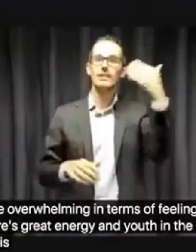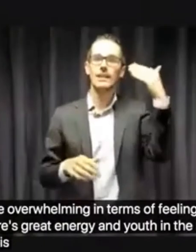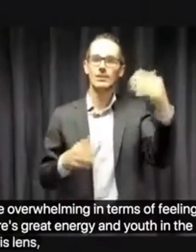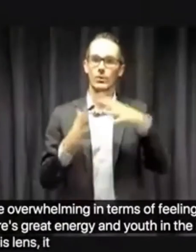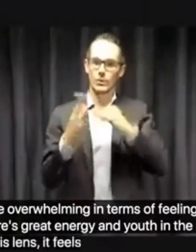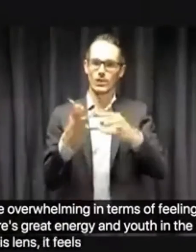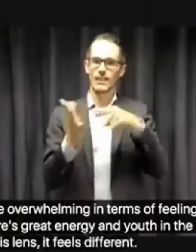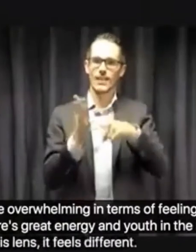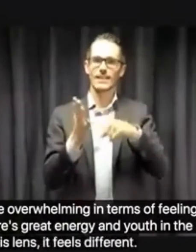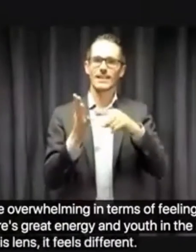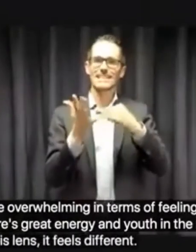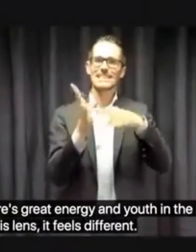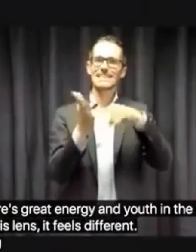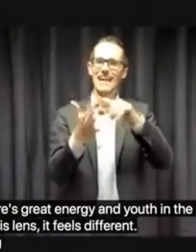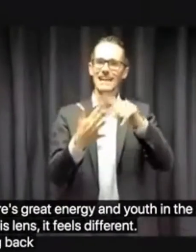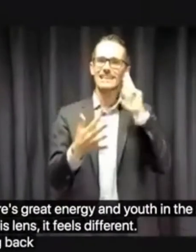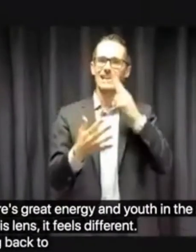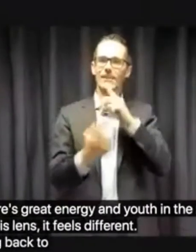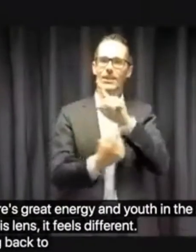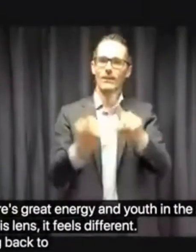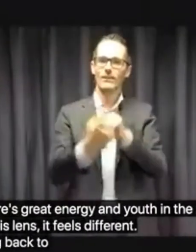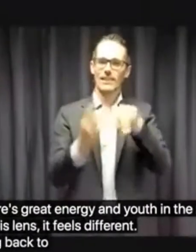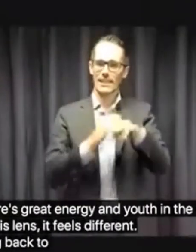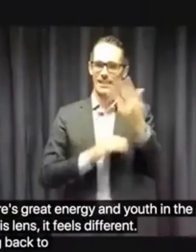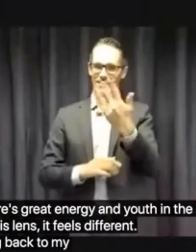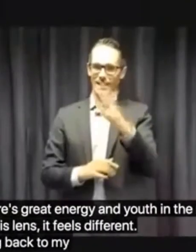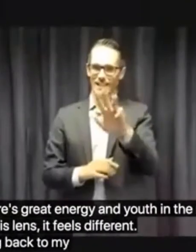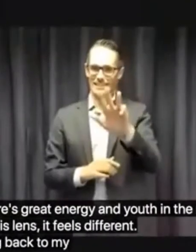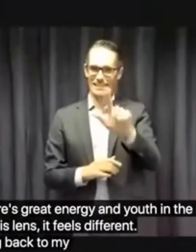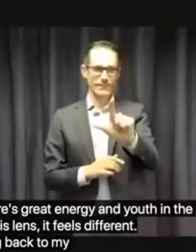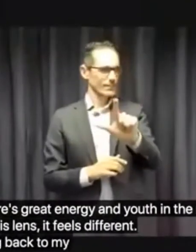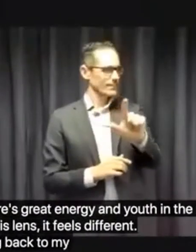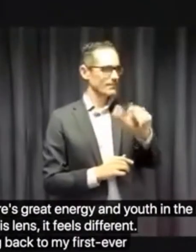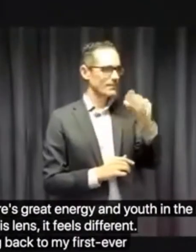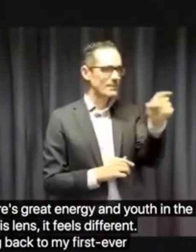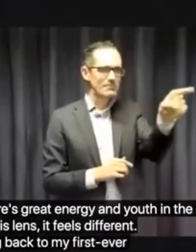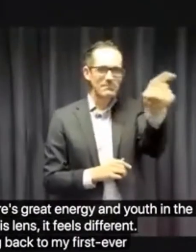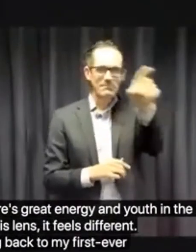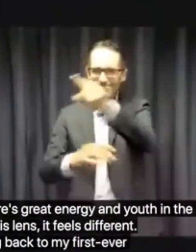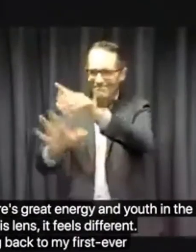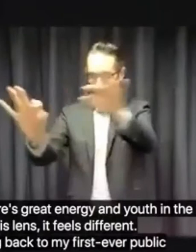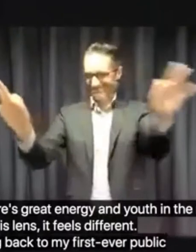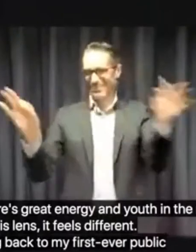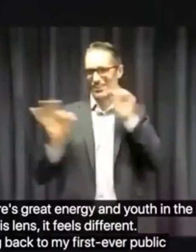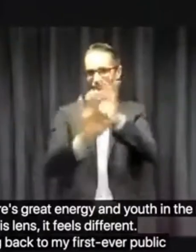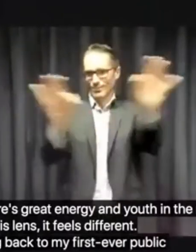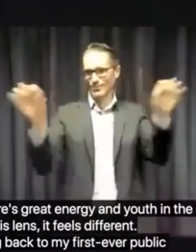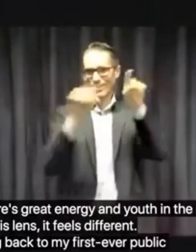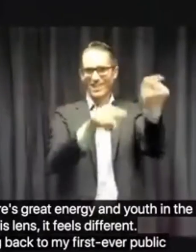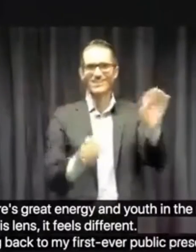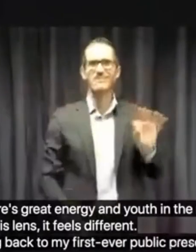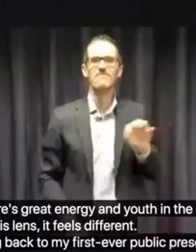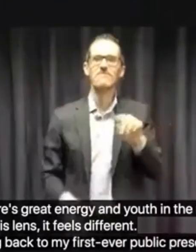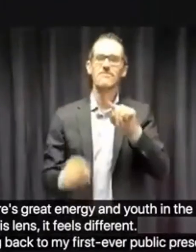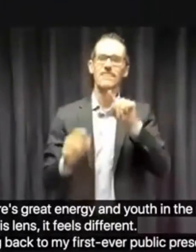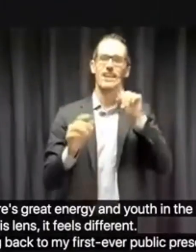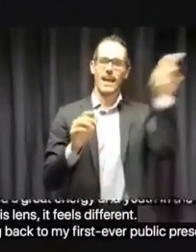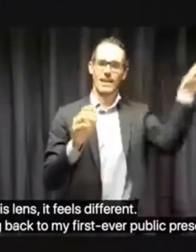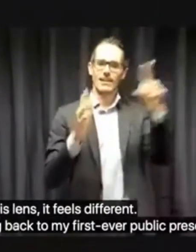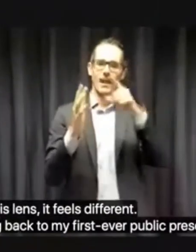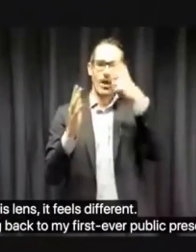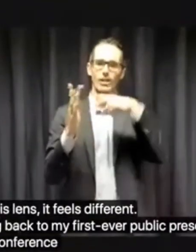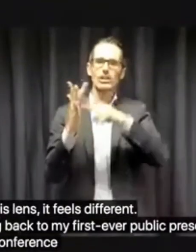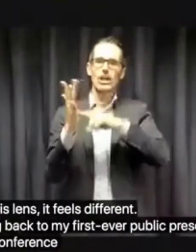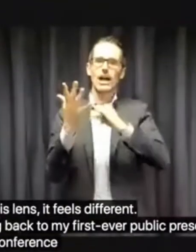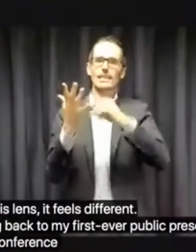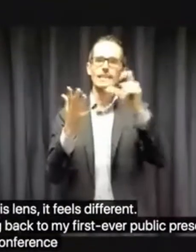first ever public presentation, it was the State Deaf Conference back in 1997, and maybe some of you probably know it, Jane,